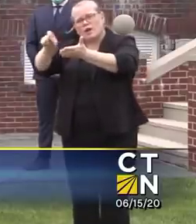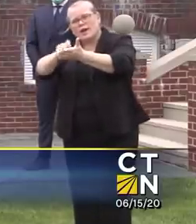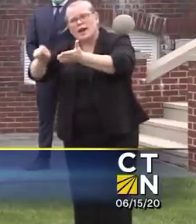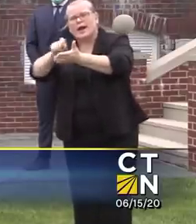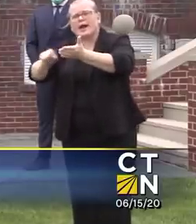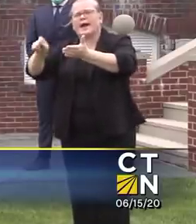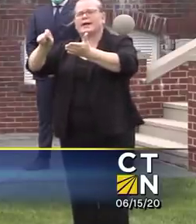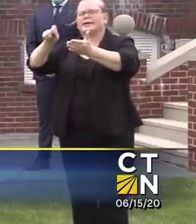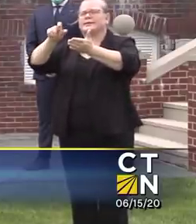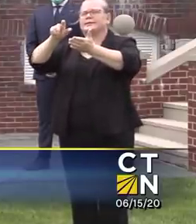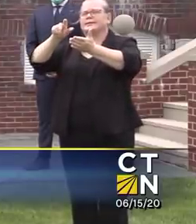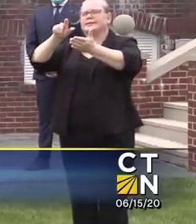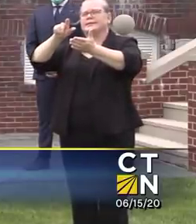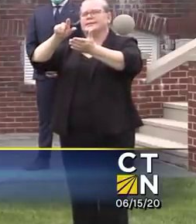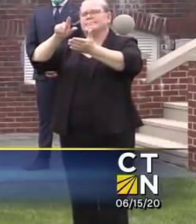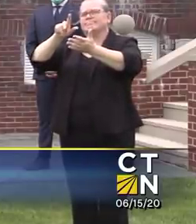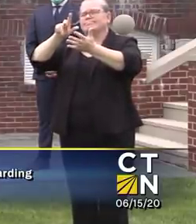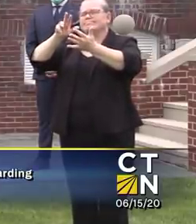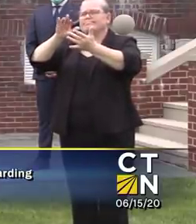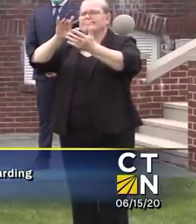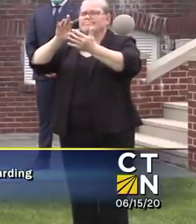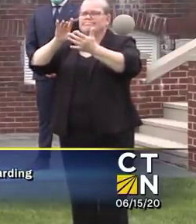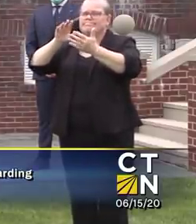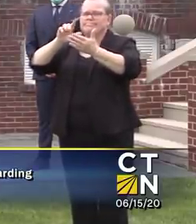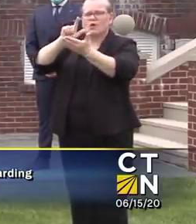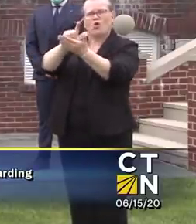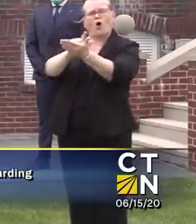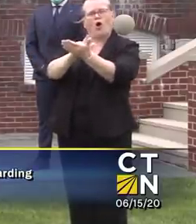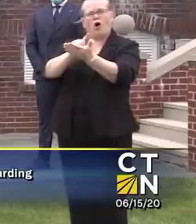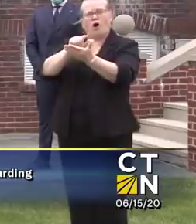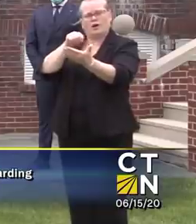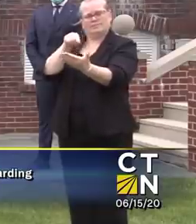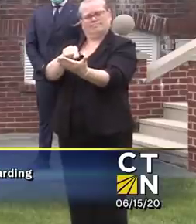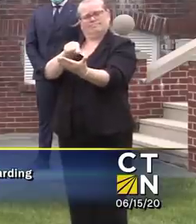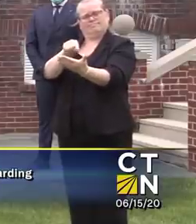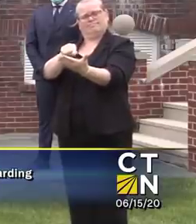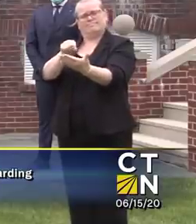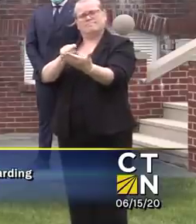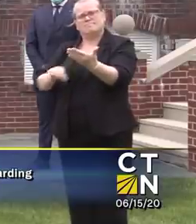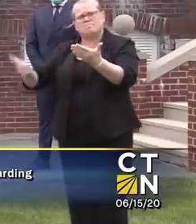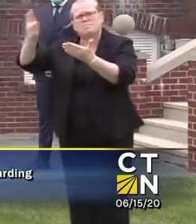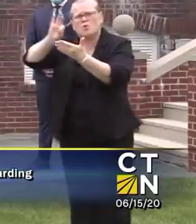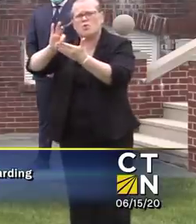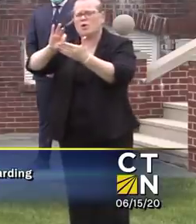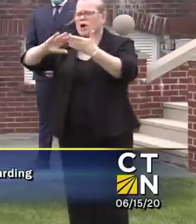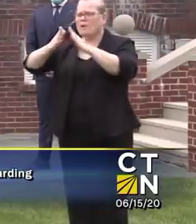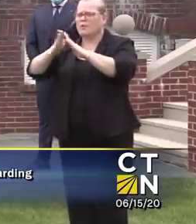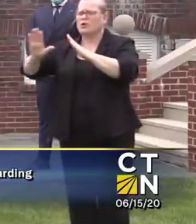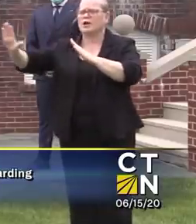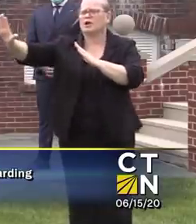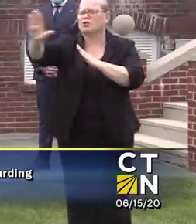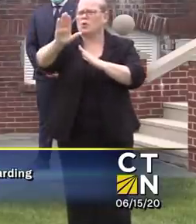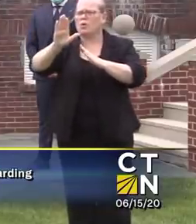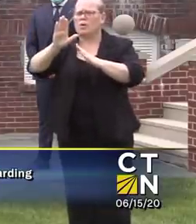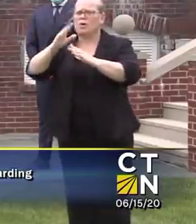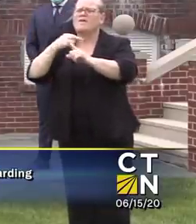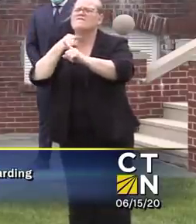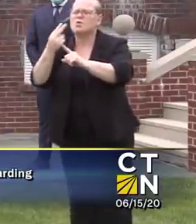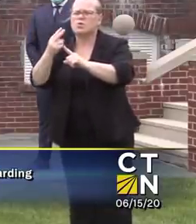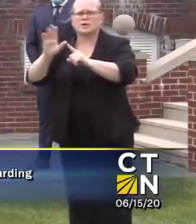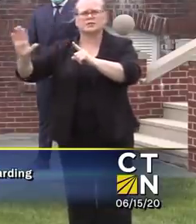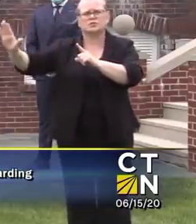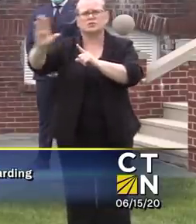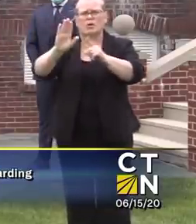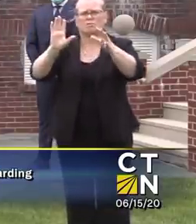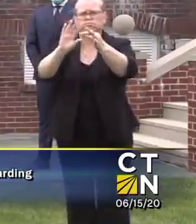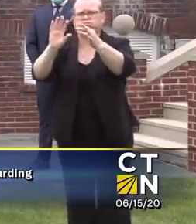really considers the community voices that we hear at the rallies and the protests, and not just a policy